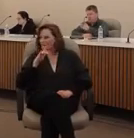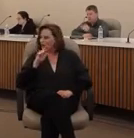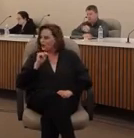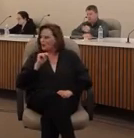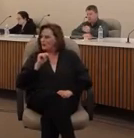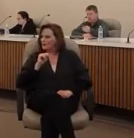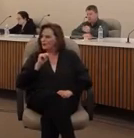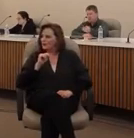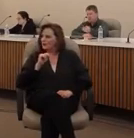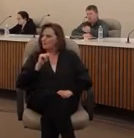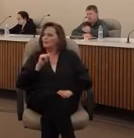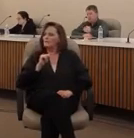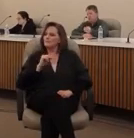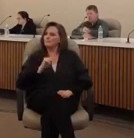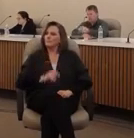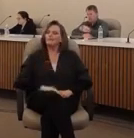in?